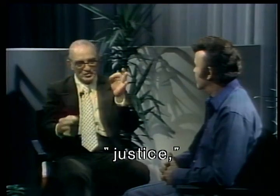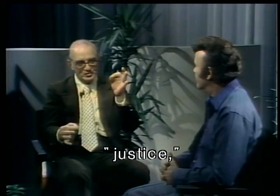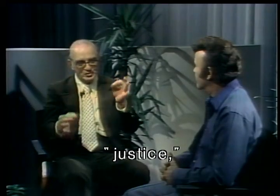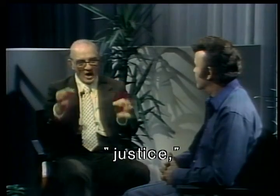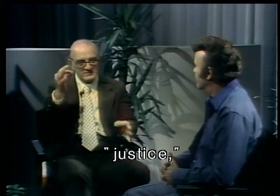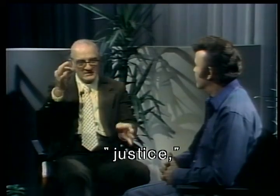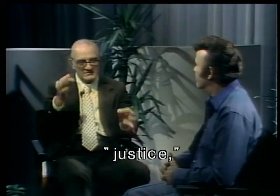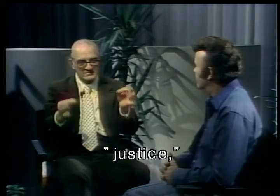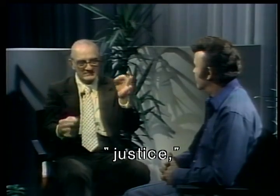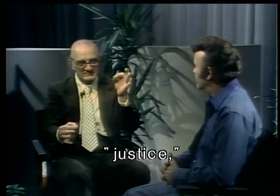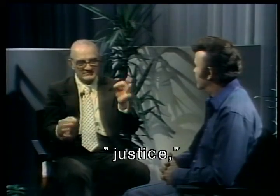justice,